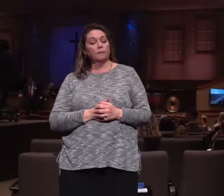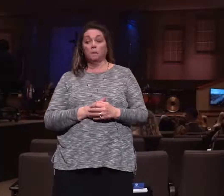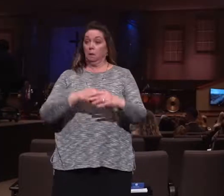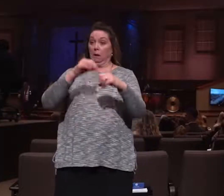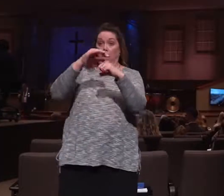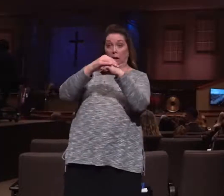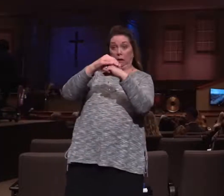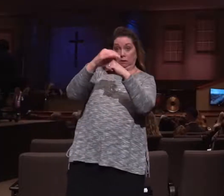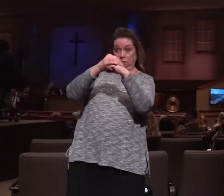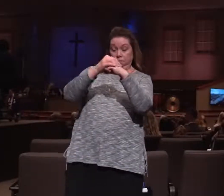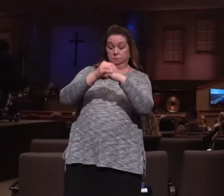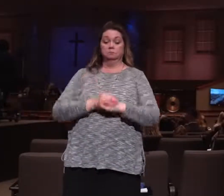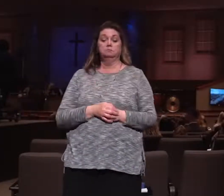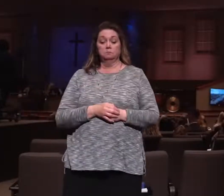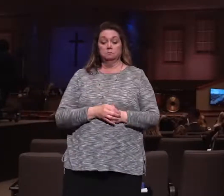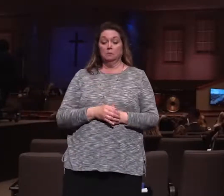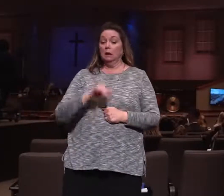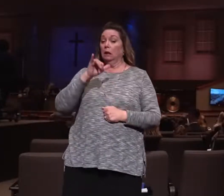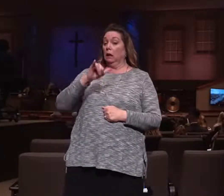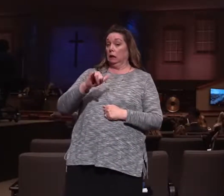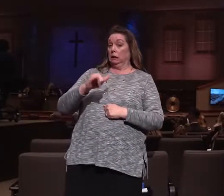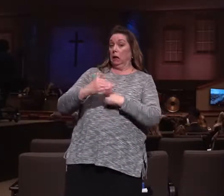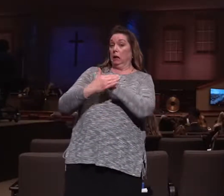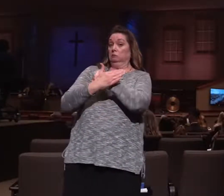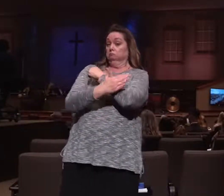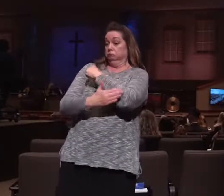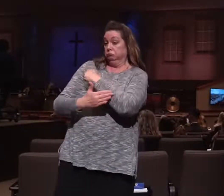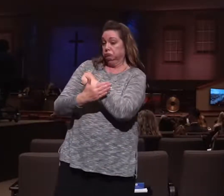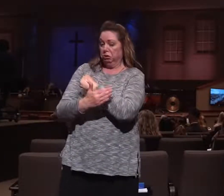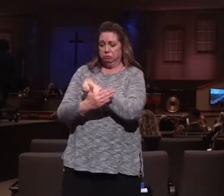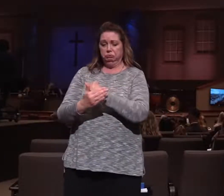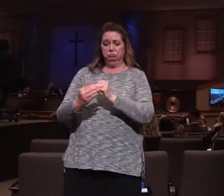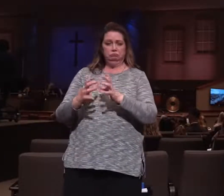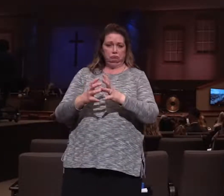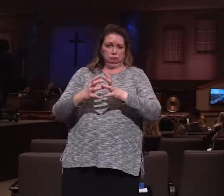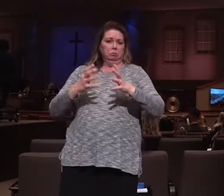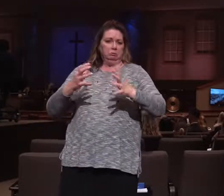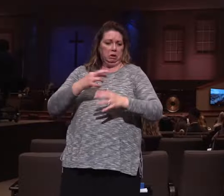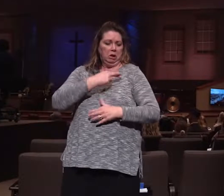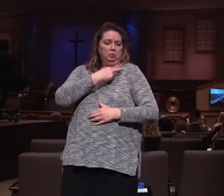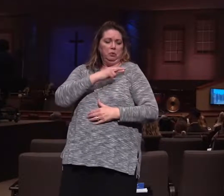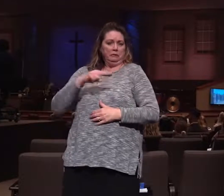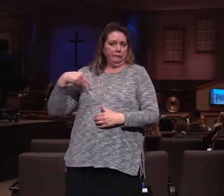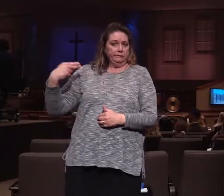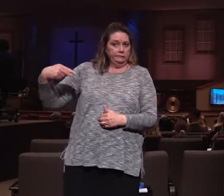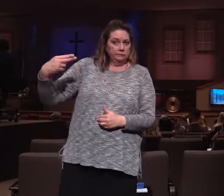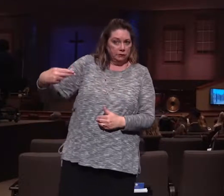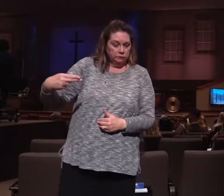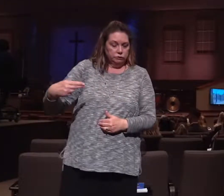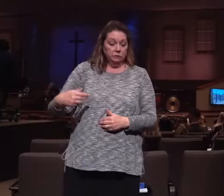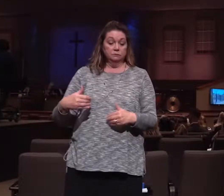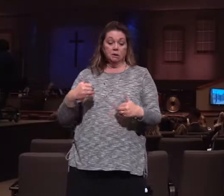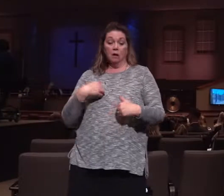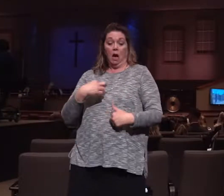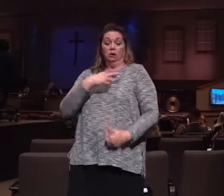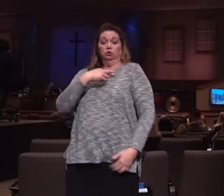England, a country rich in world and religious history, known for the royal family,